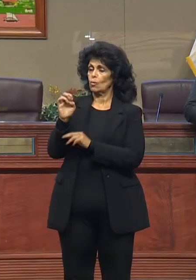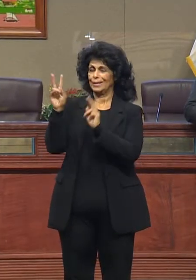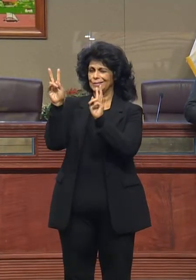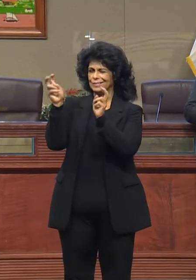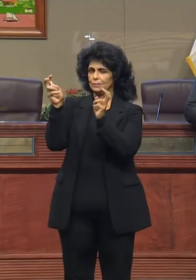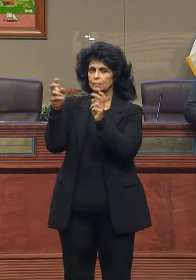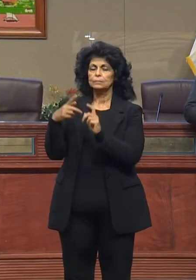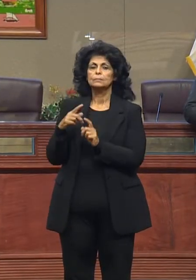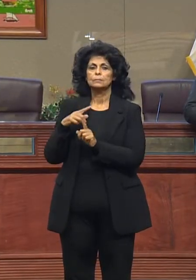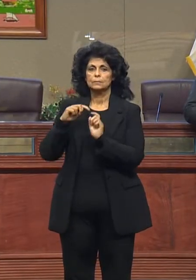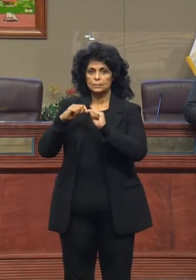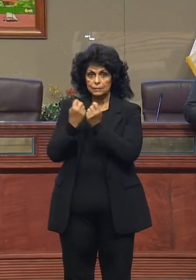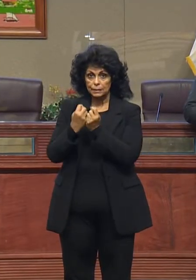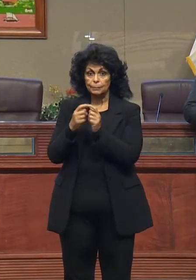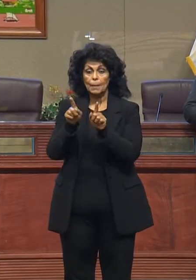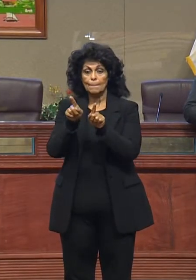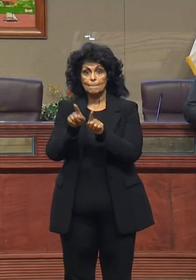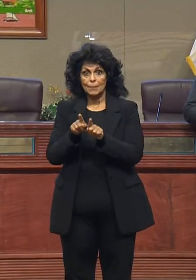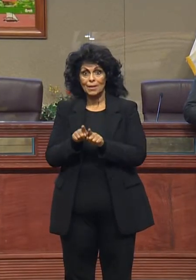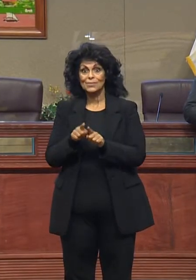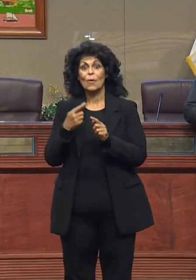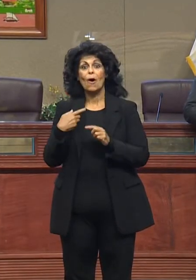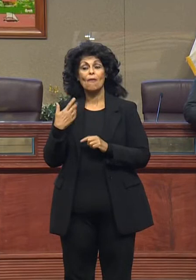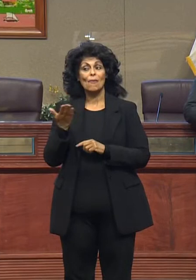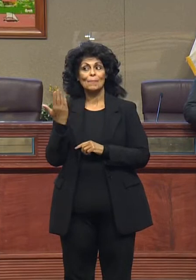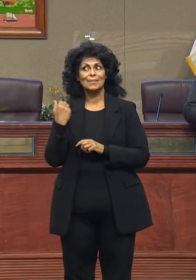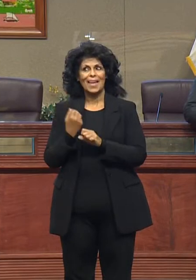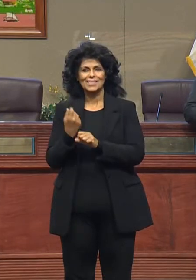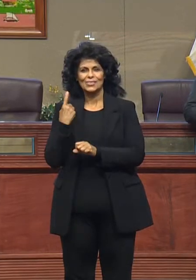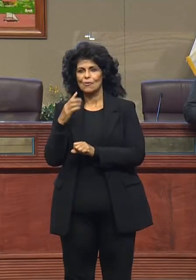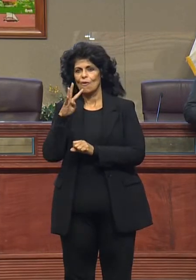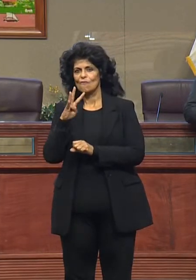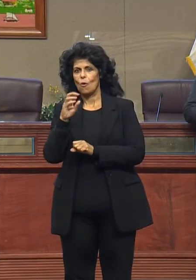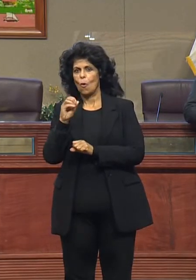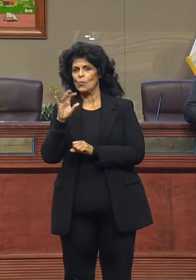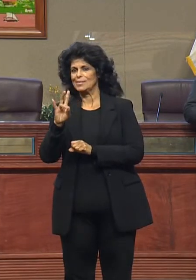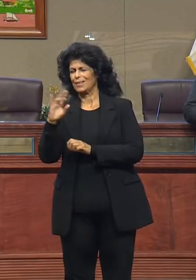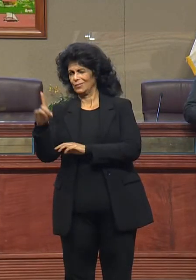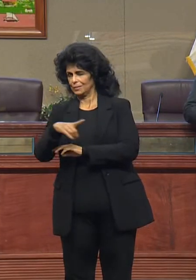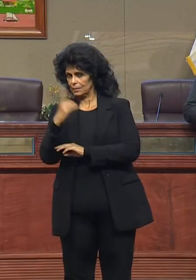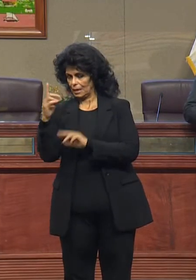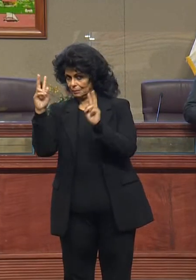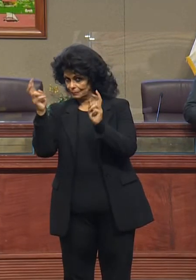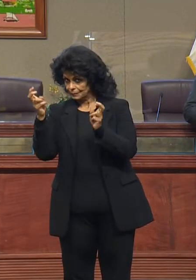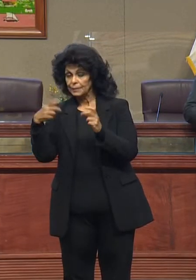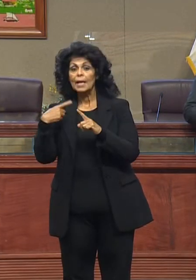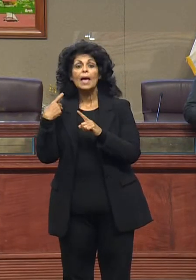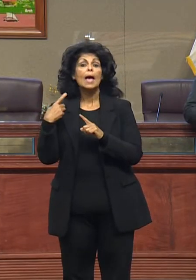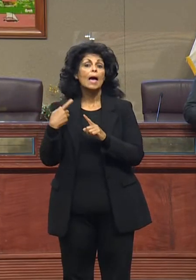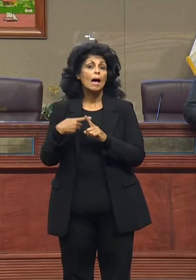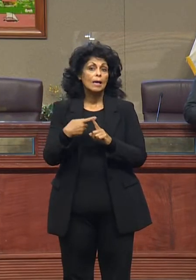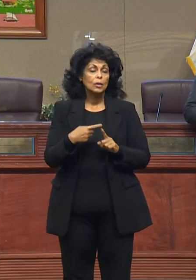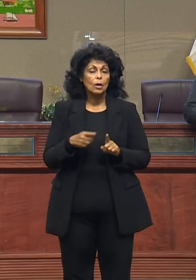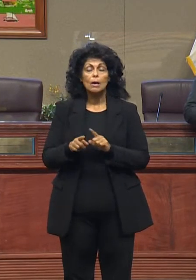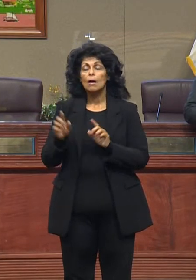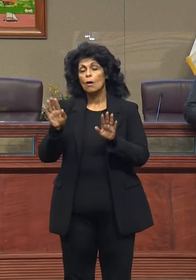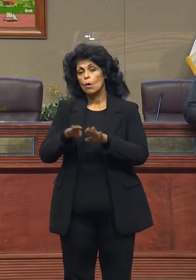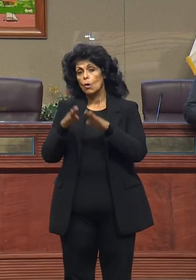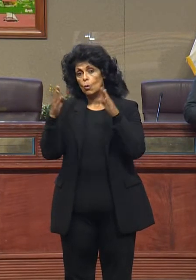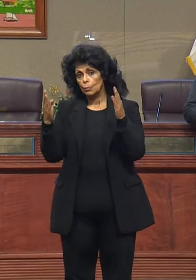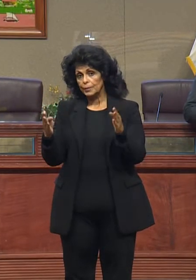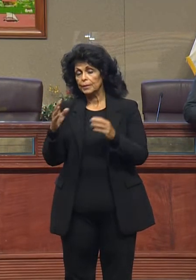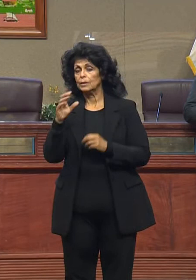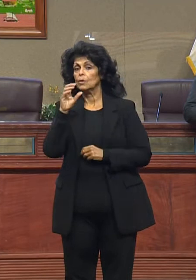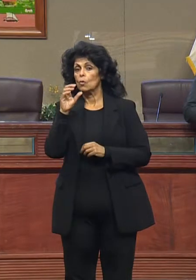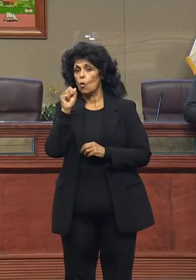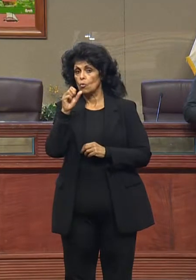successful effort from last year, 407 Day, and discuss the reopening of Orange County. Orlando Mayor Buddy Dyer could not be here with